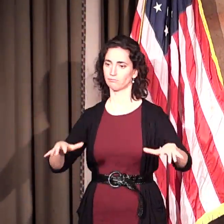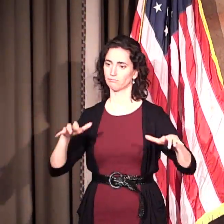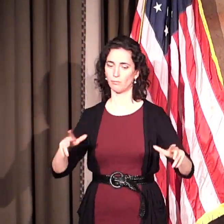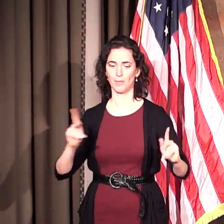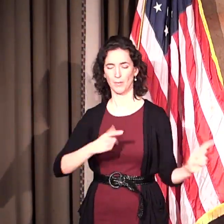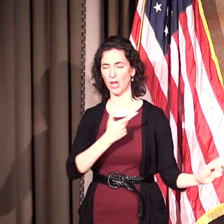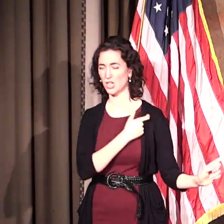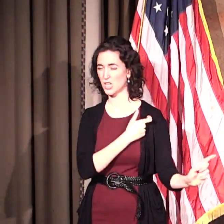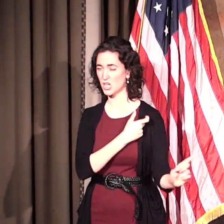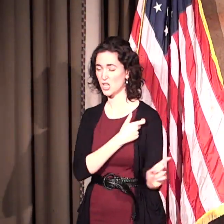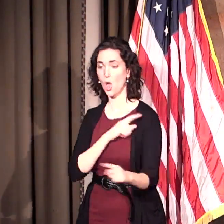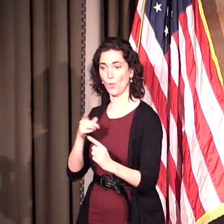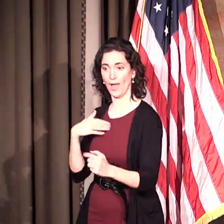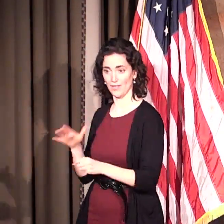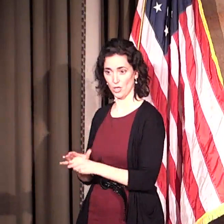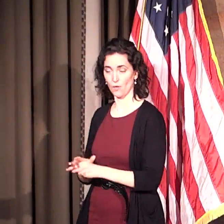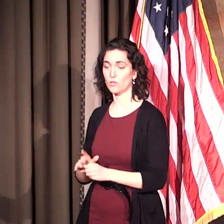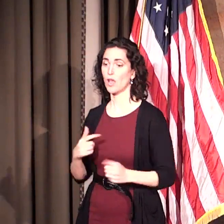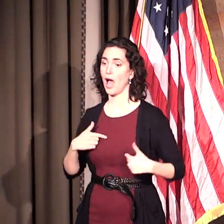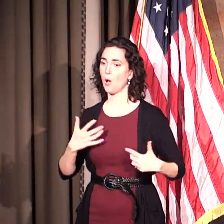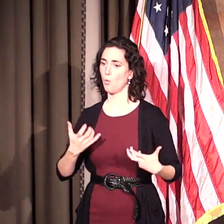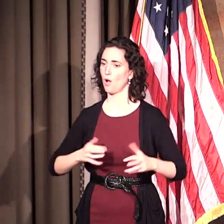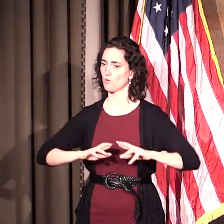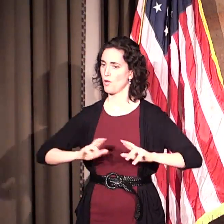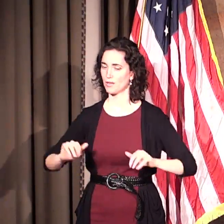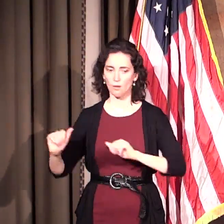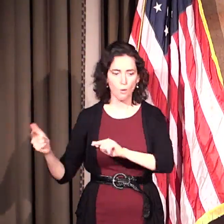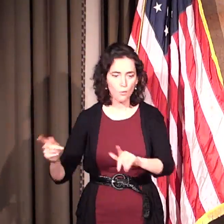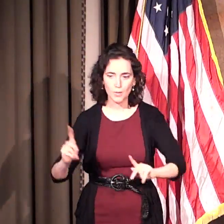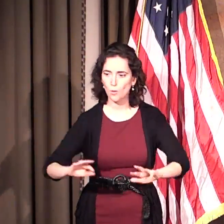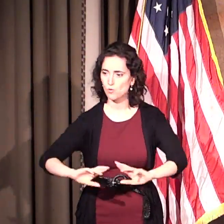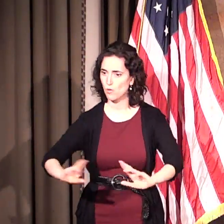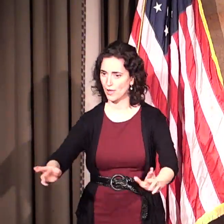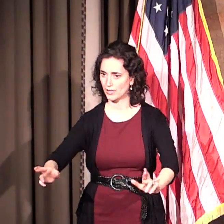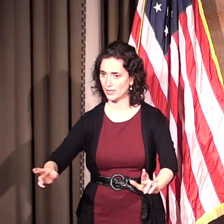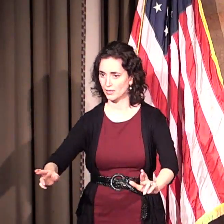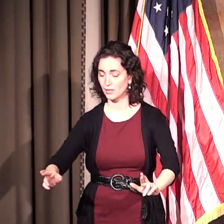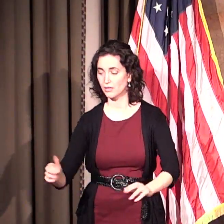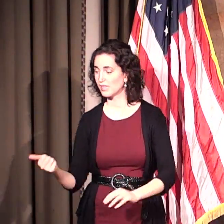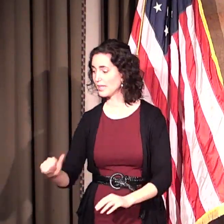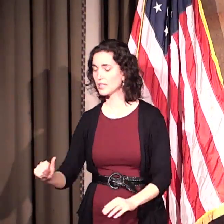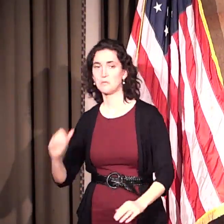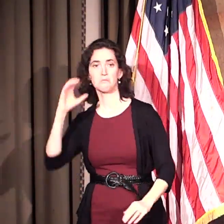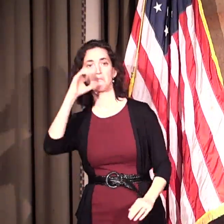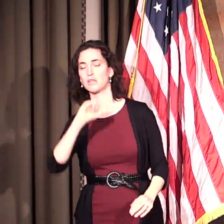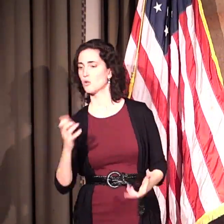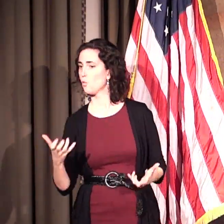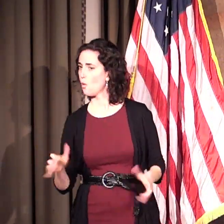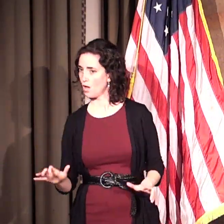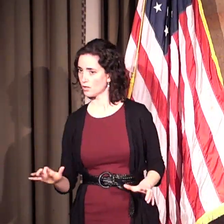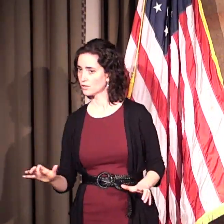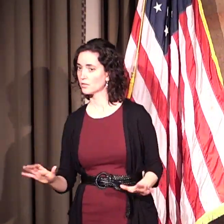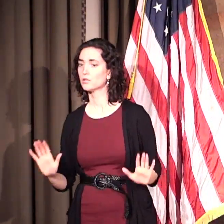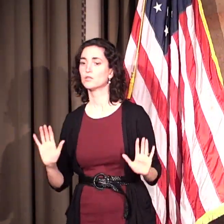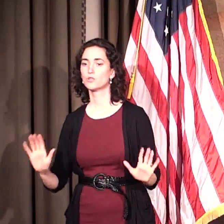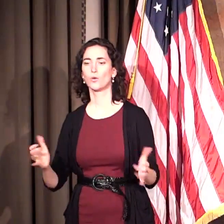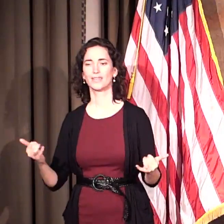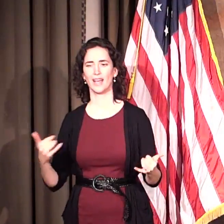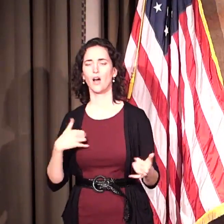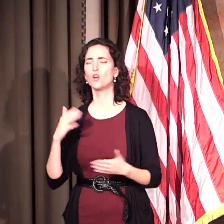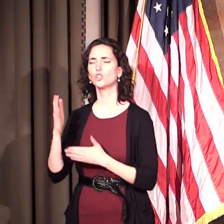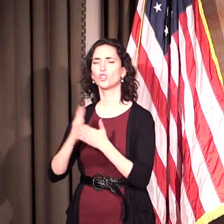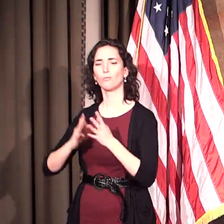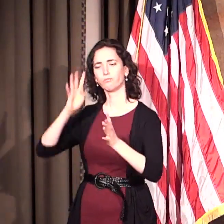to do so. And I want to set ourselves up so that people are ready, that no one misses a heartbeat in that. So I'm going to go through a